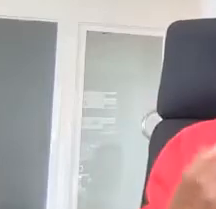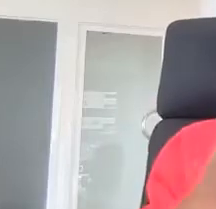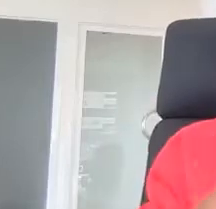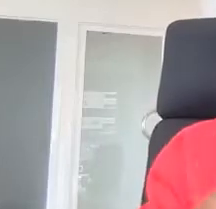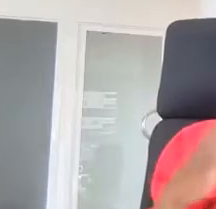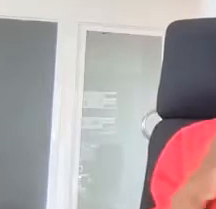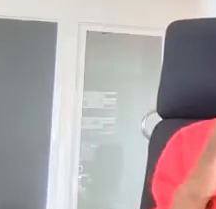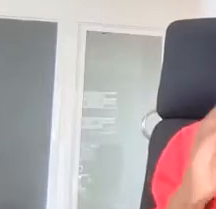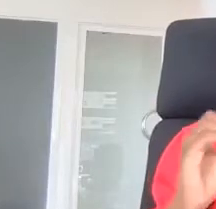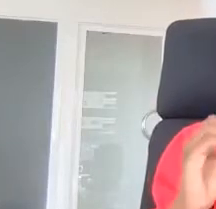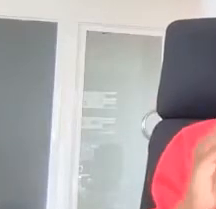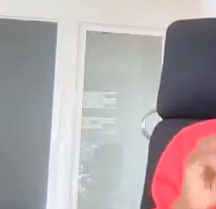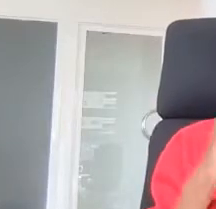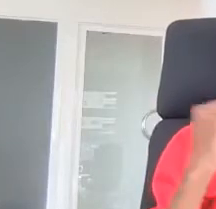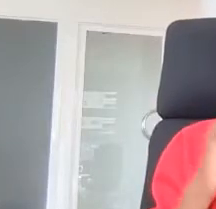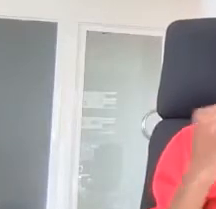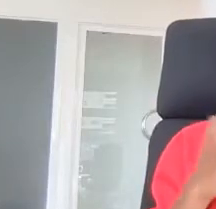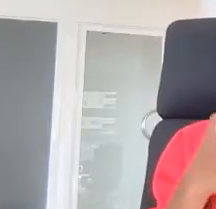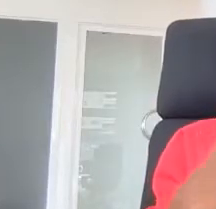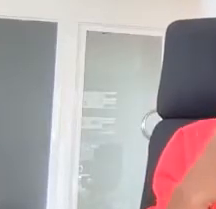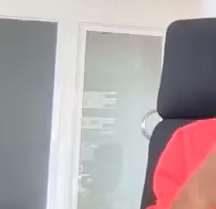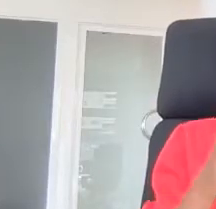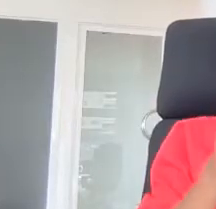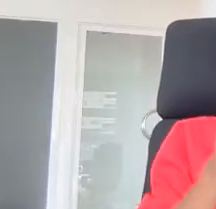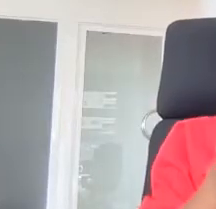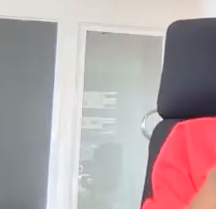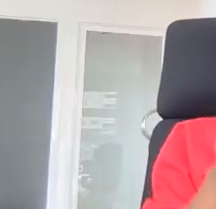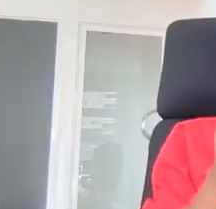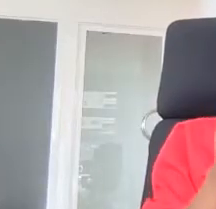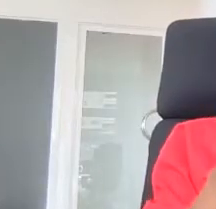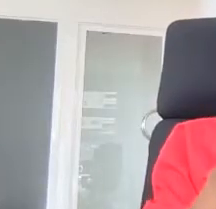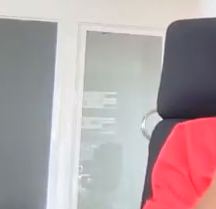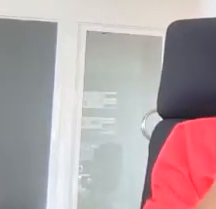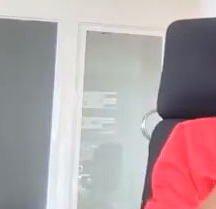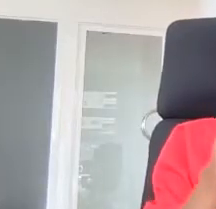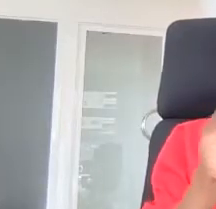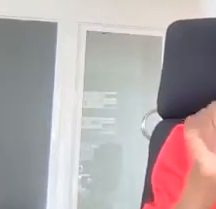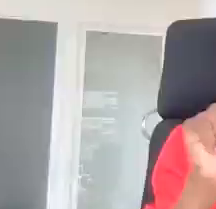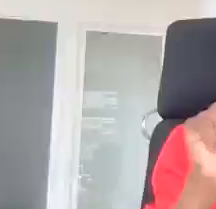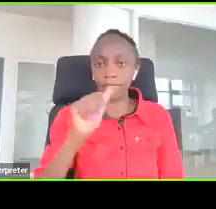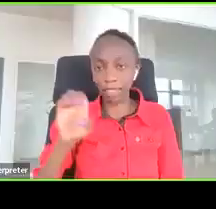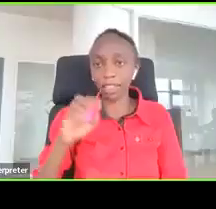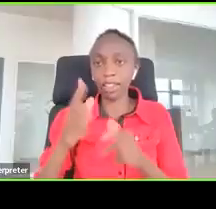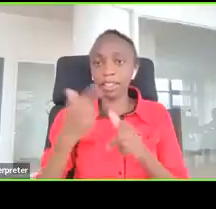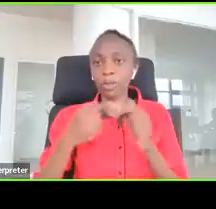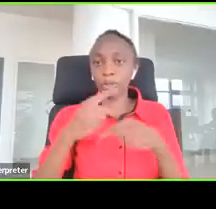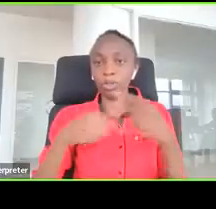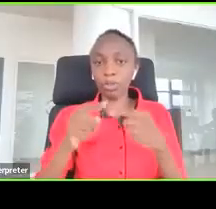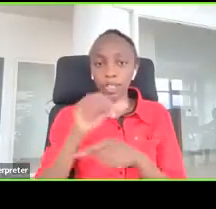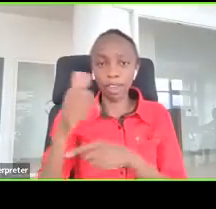co-host, who is Amelia, and then we can proceed with the next of the session.